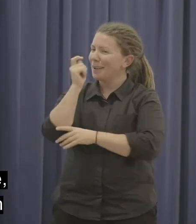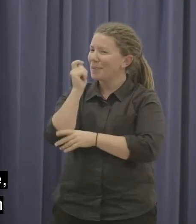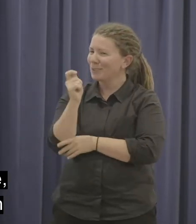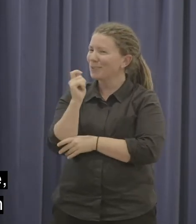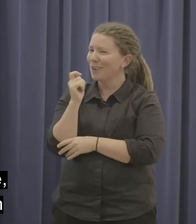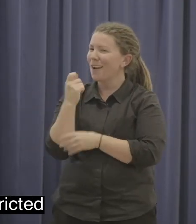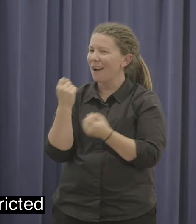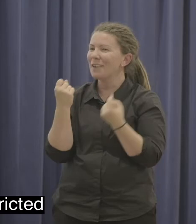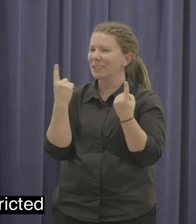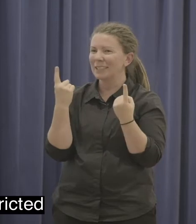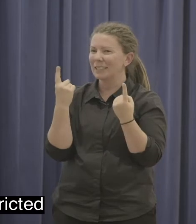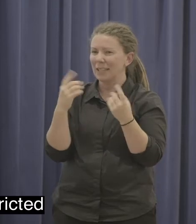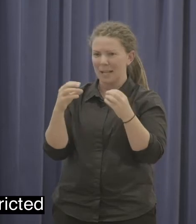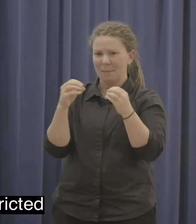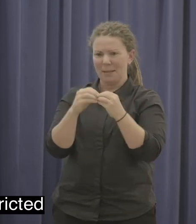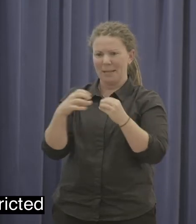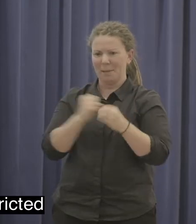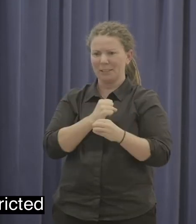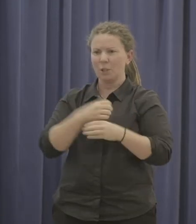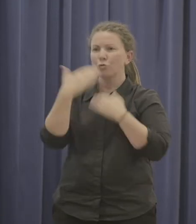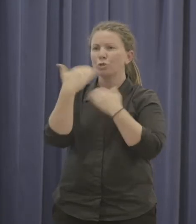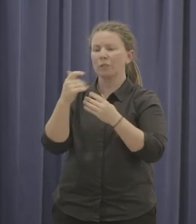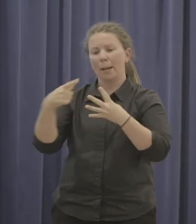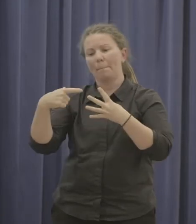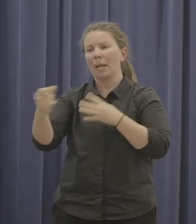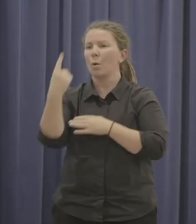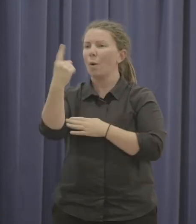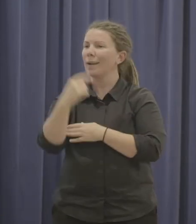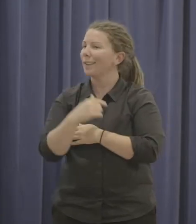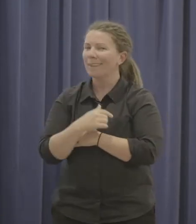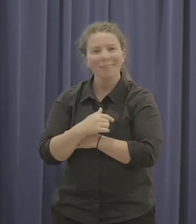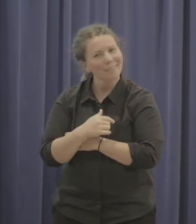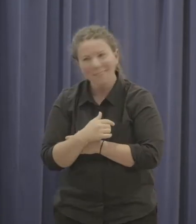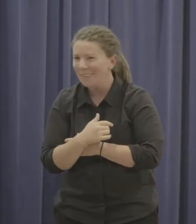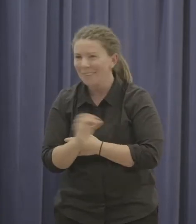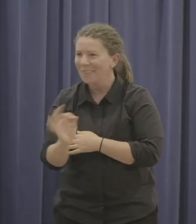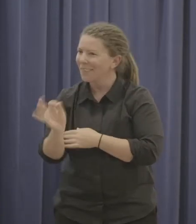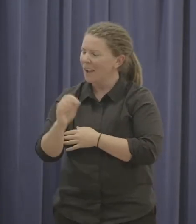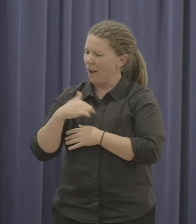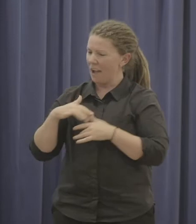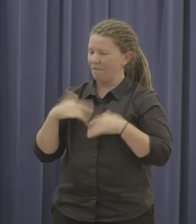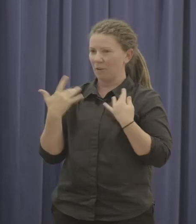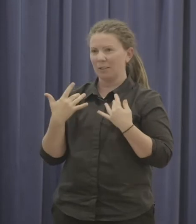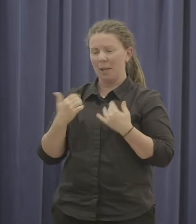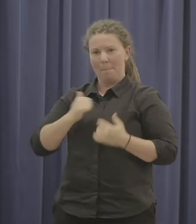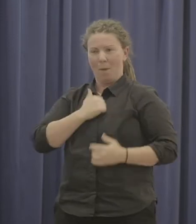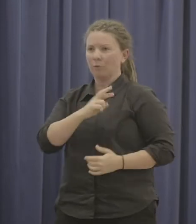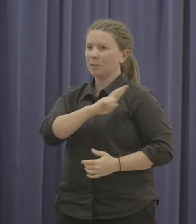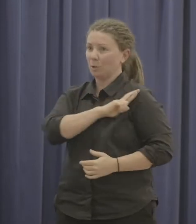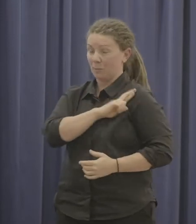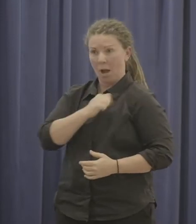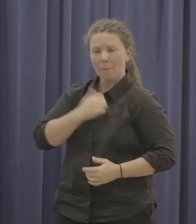the conclusion that Billy didn't have to be restricted to just one option. I felt, as her mother, it was